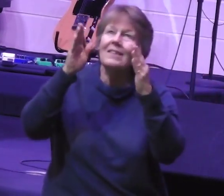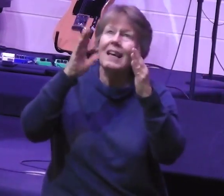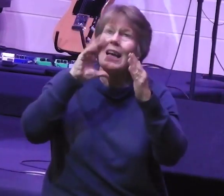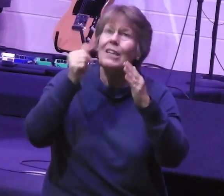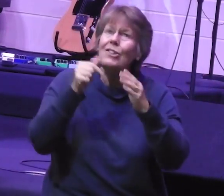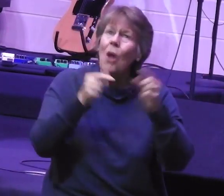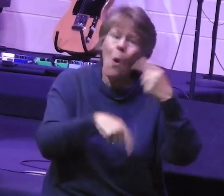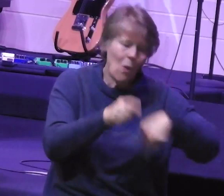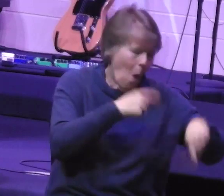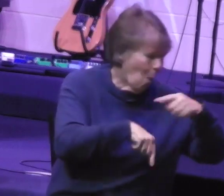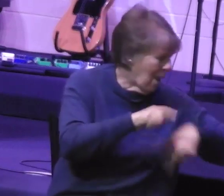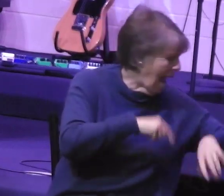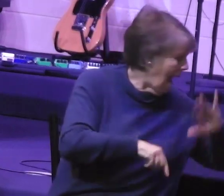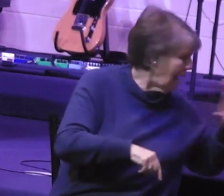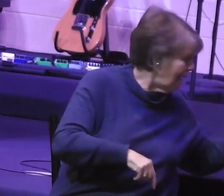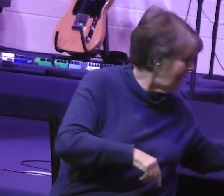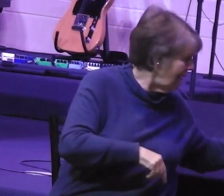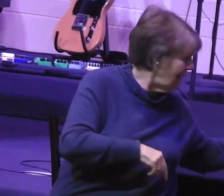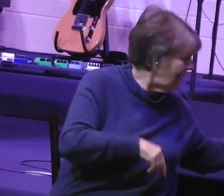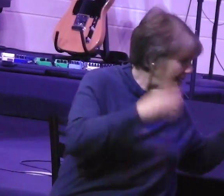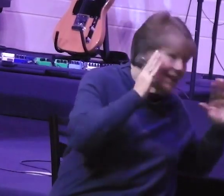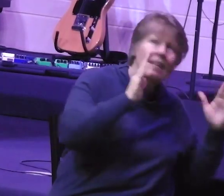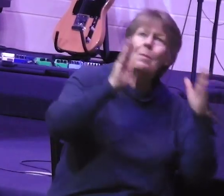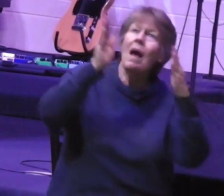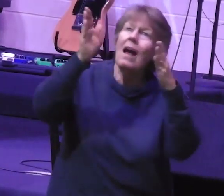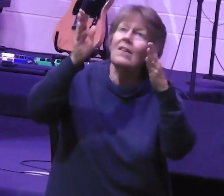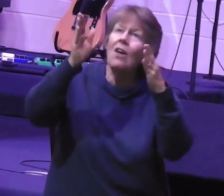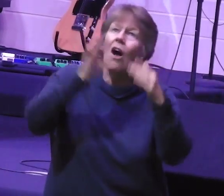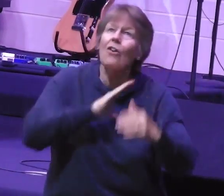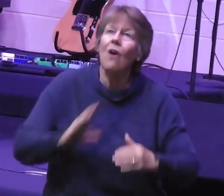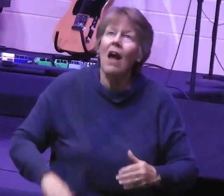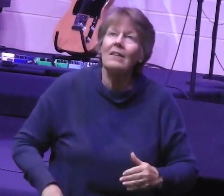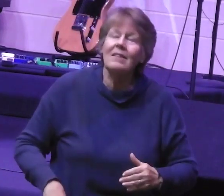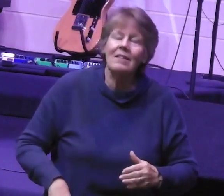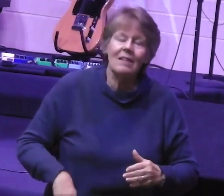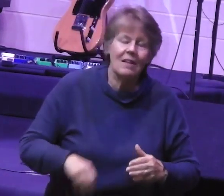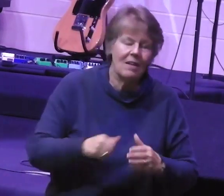eyes on Christ. Don't go back to the old ways, keep your eyes on Christ. Here's the image